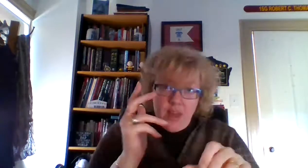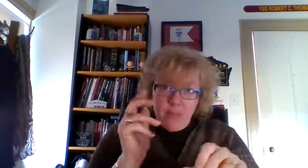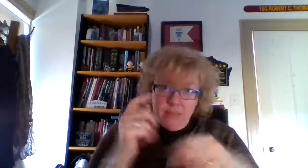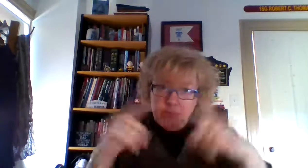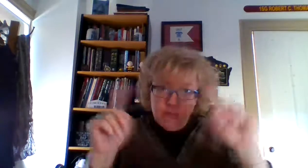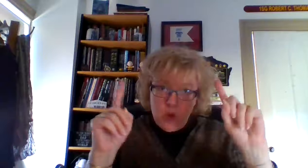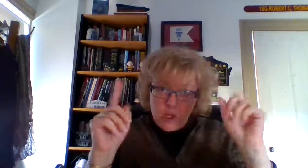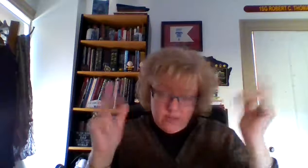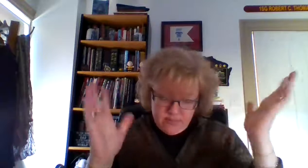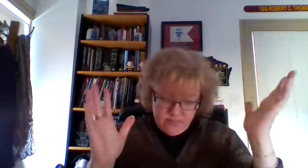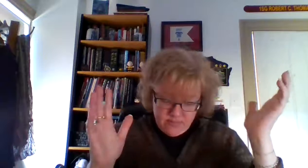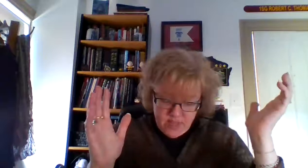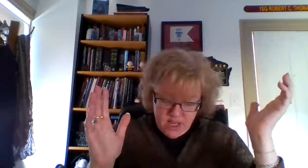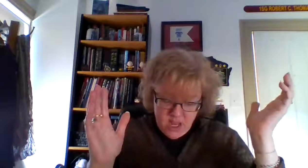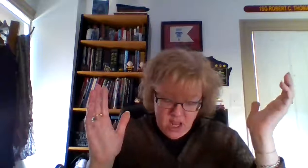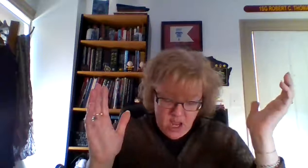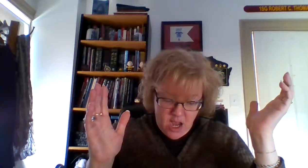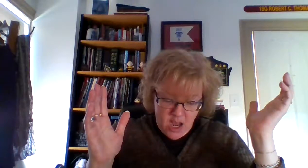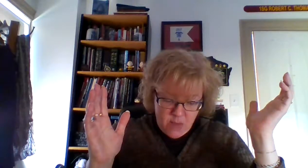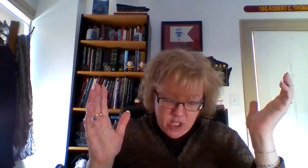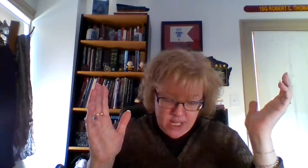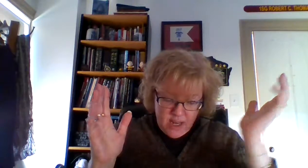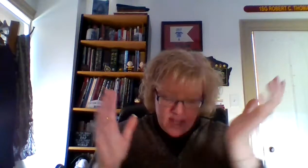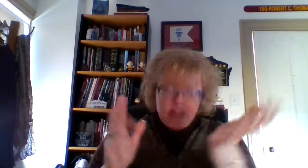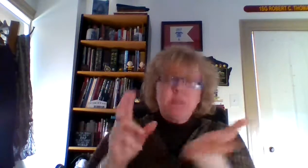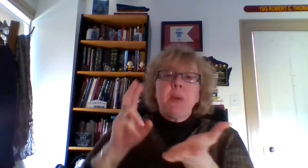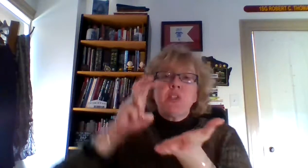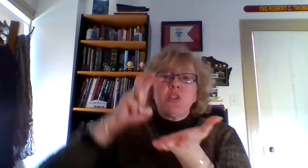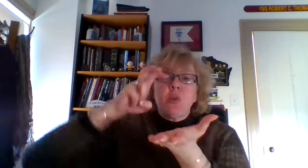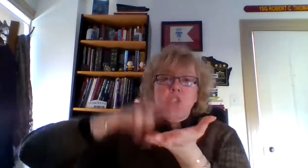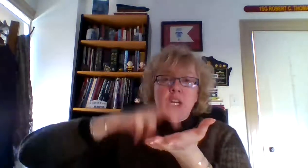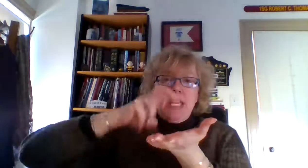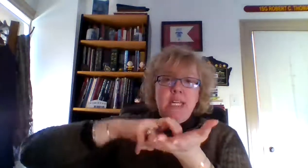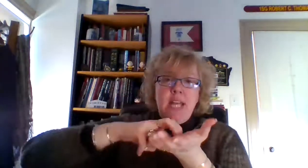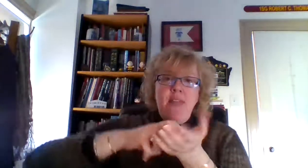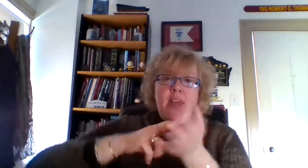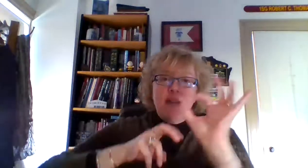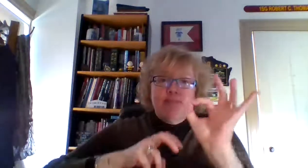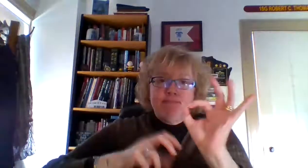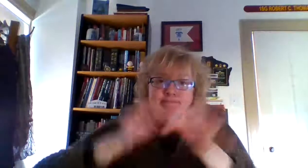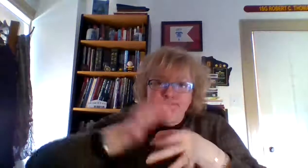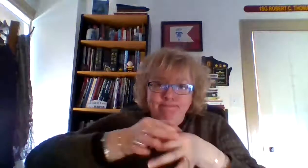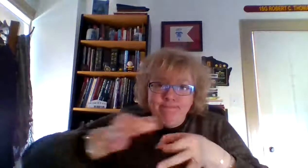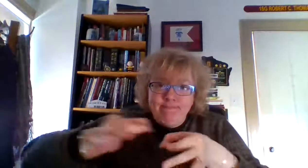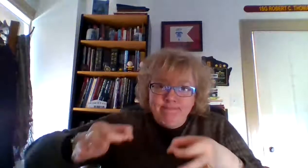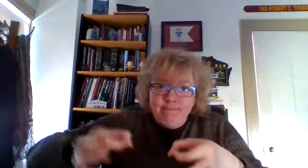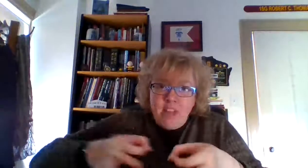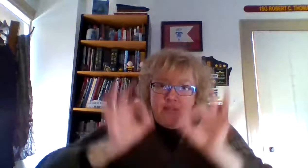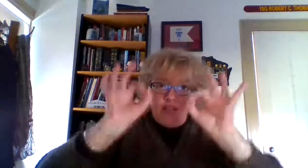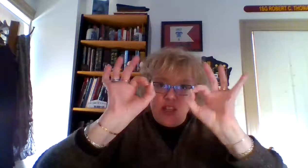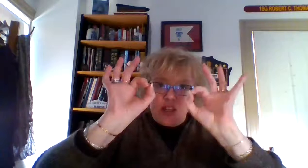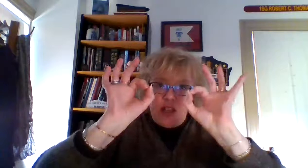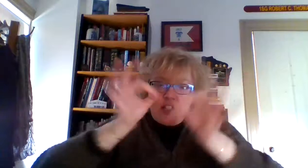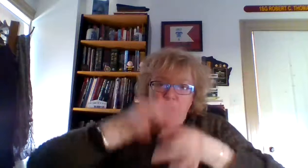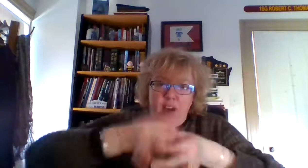them work. Chicken nuggets. People do chicken and then the classifier